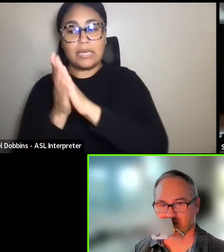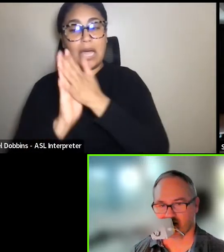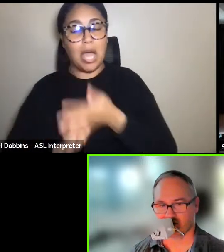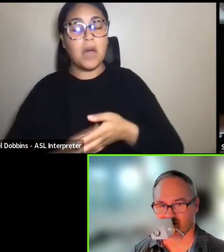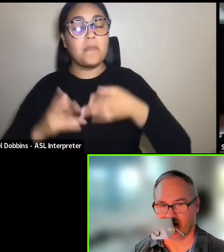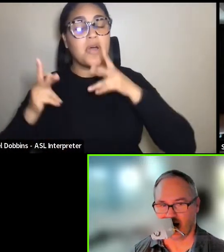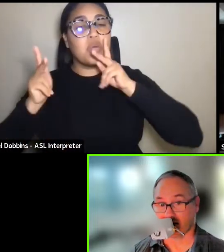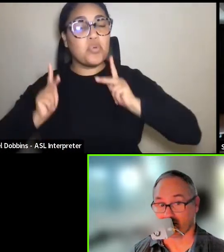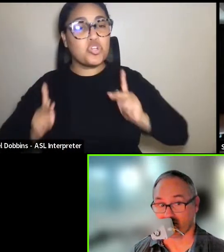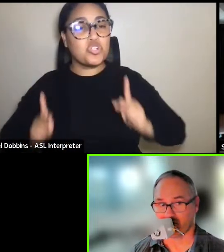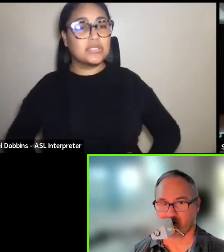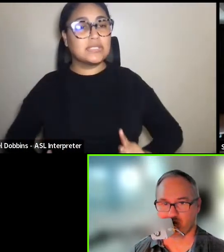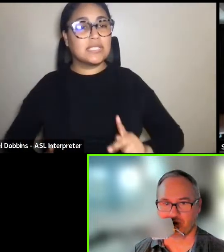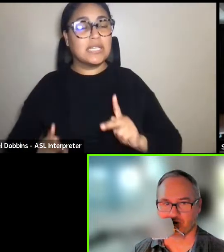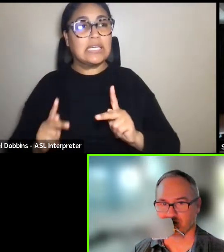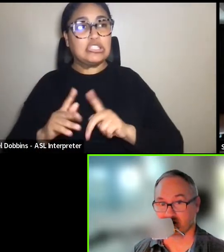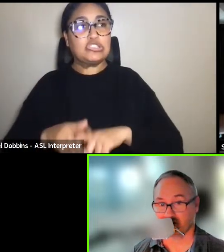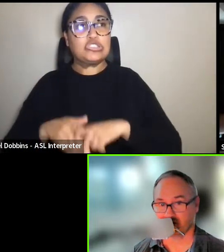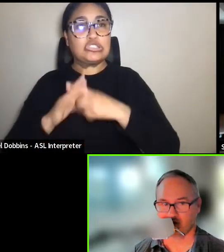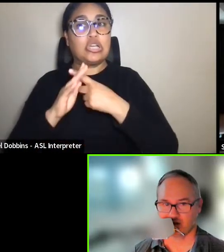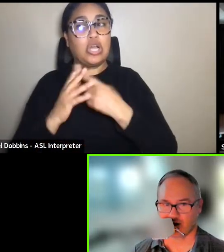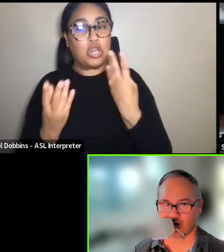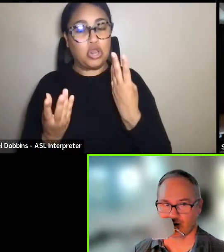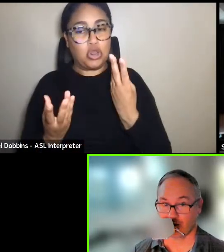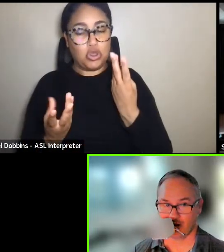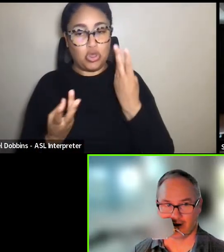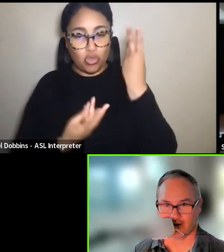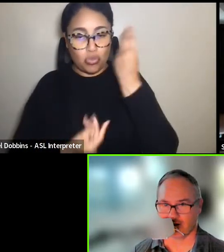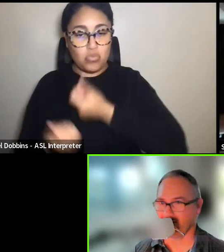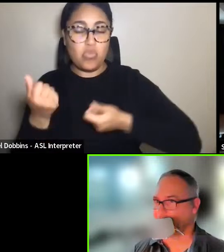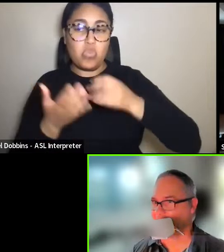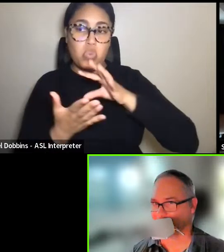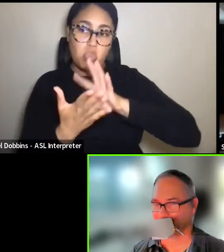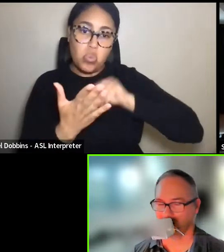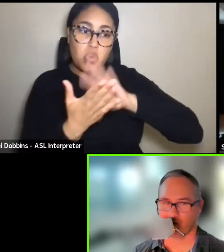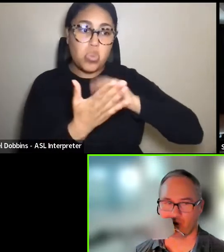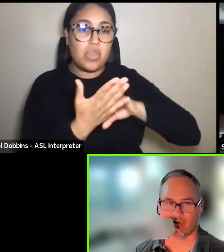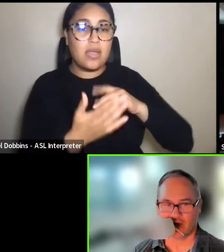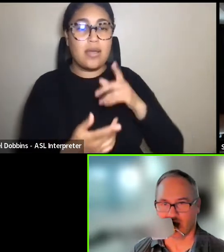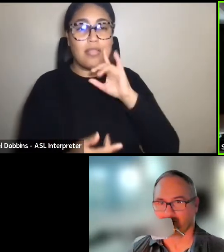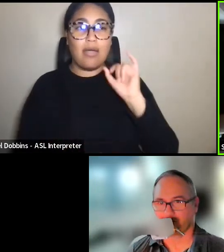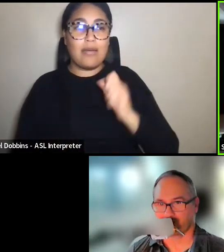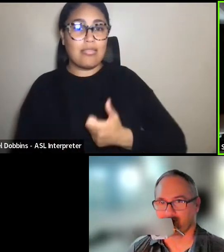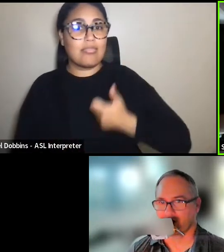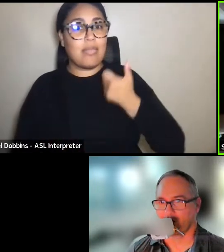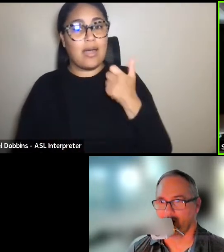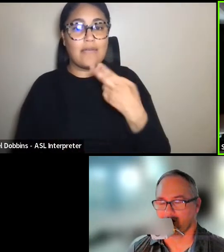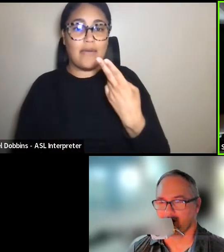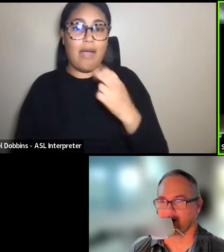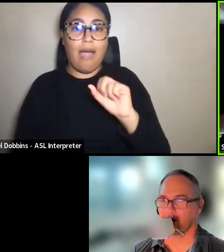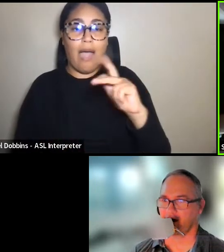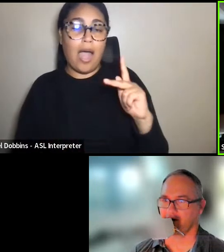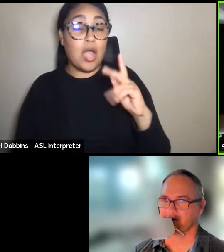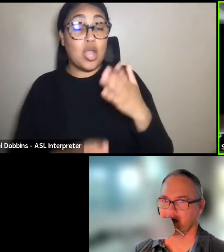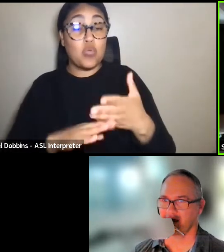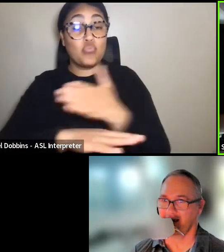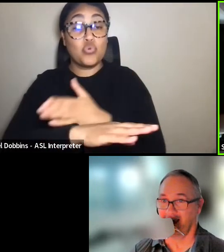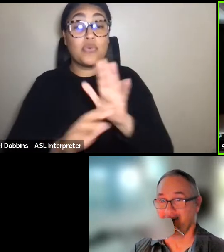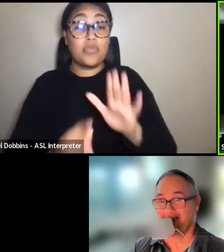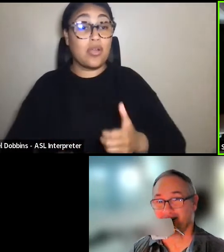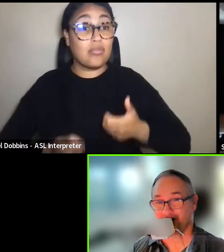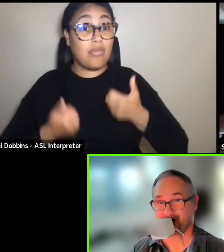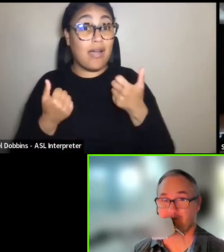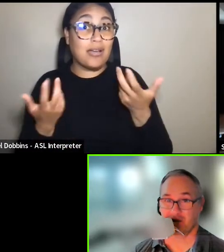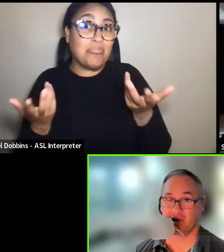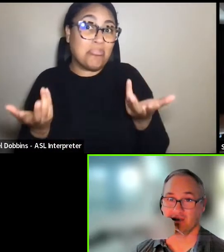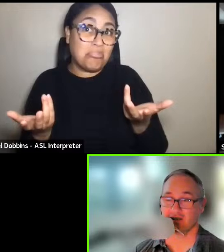see themselves and learn from their peers to do things that are really like life hacks, around Yeah. improving the quality of their lives.